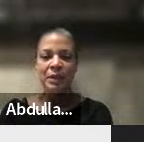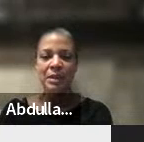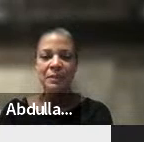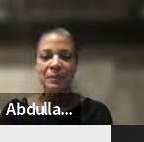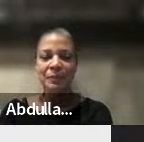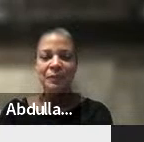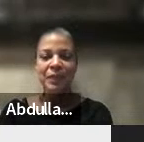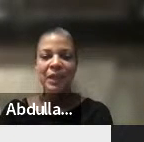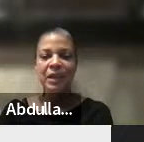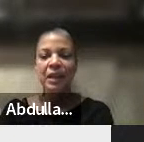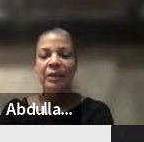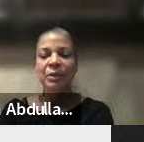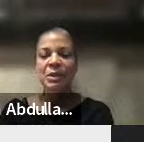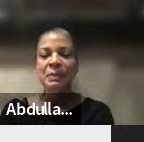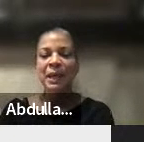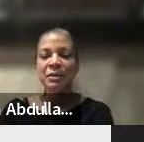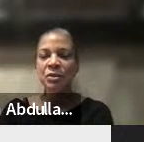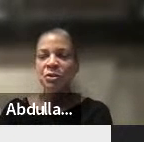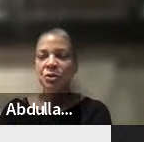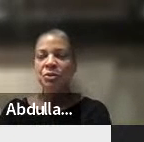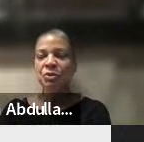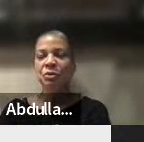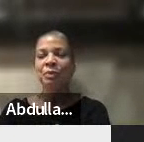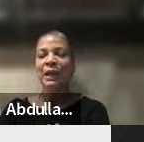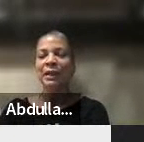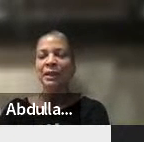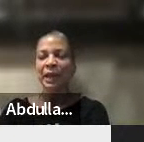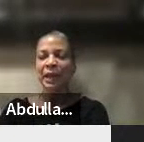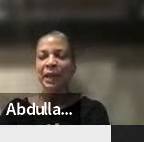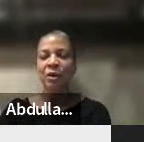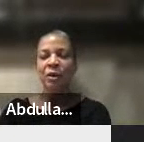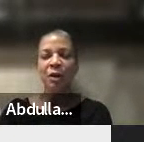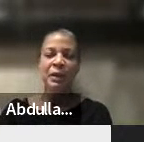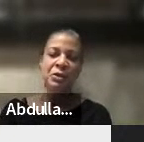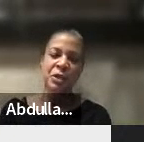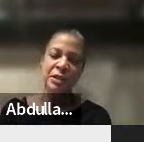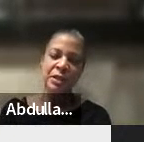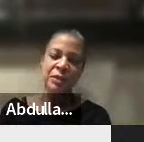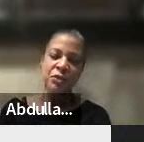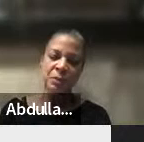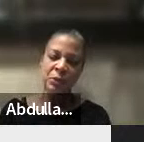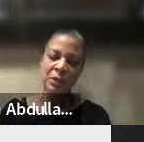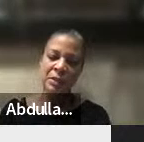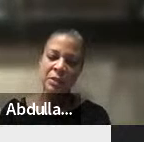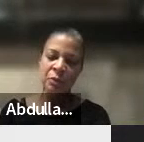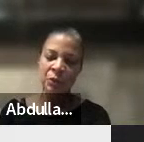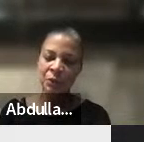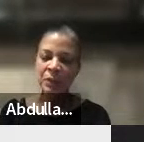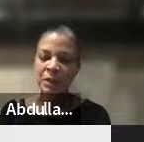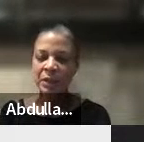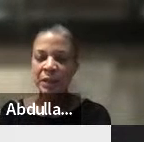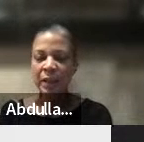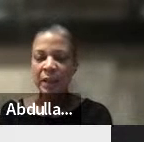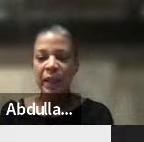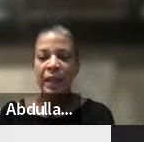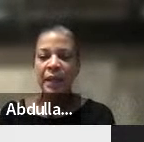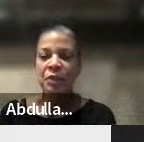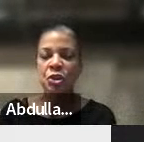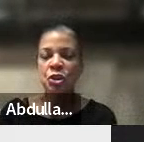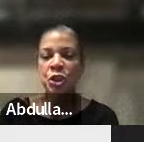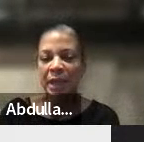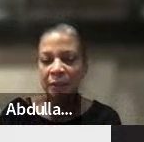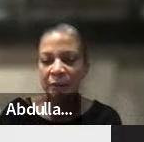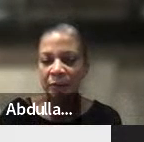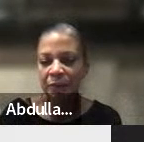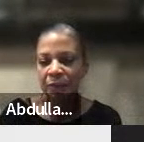bell hooks. It was meant to recognize all that she's contributed to the world